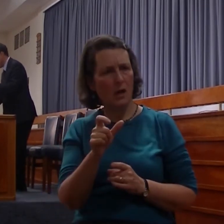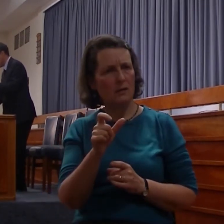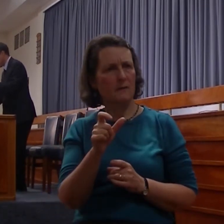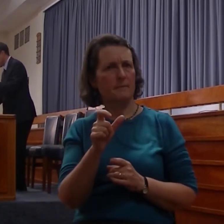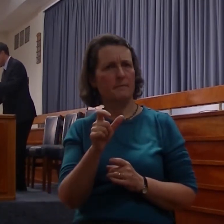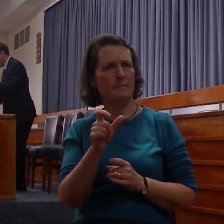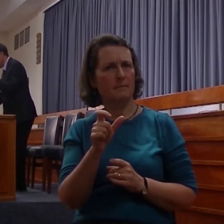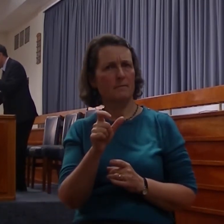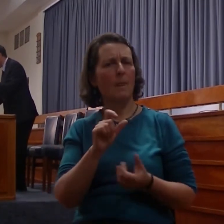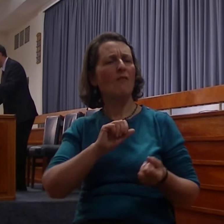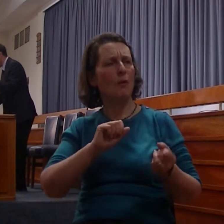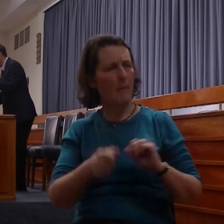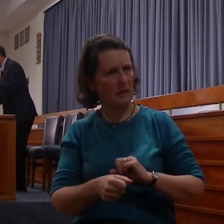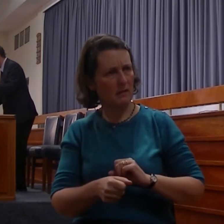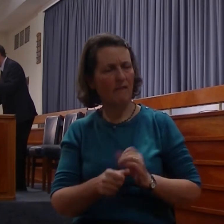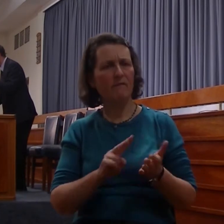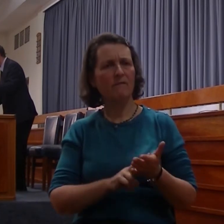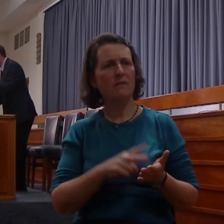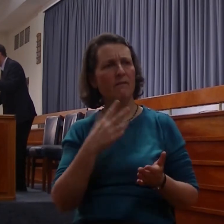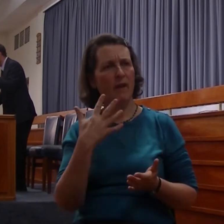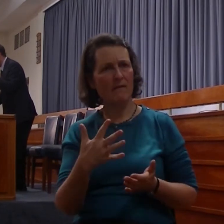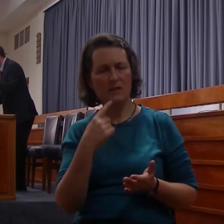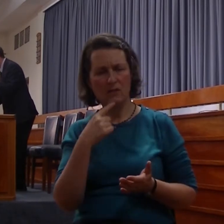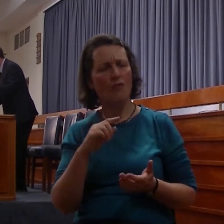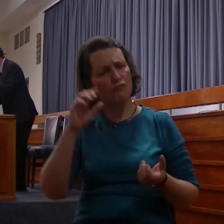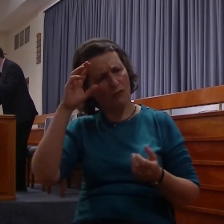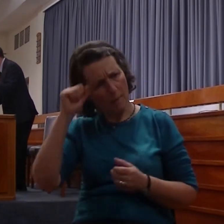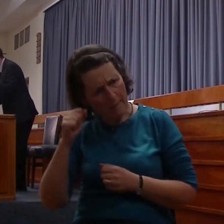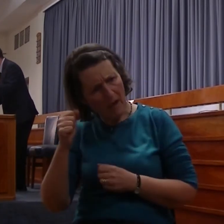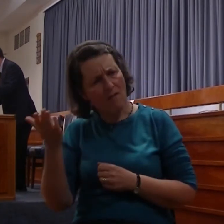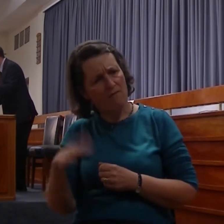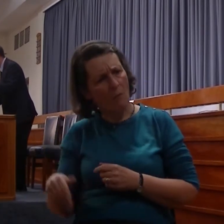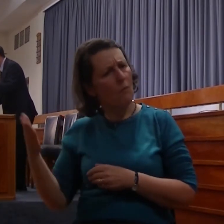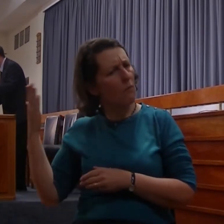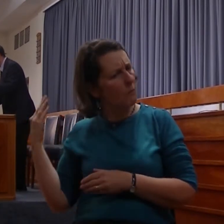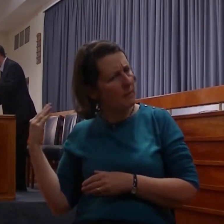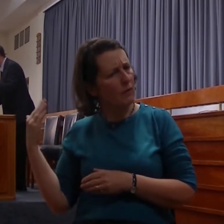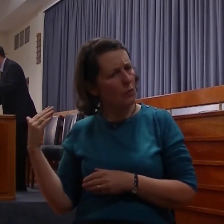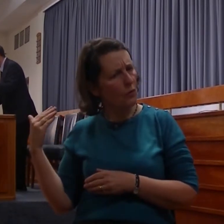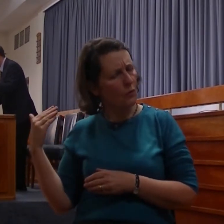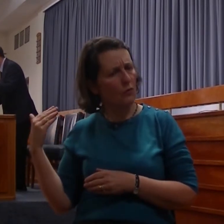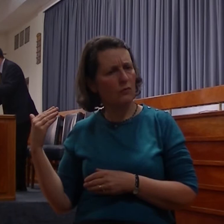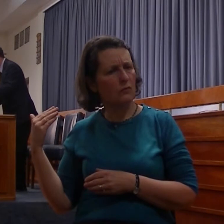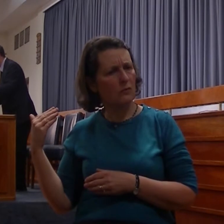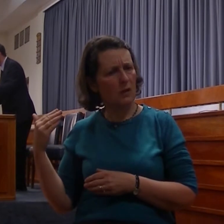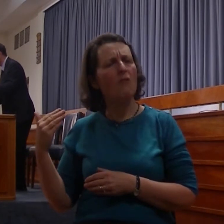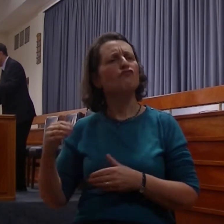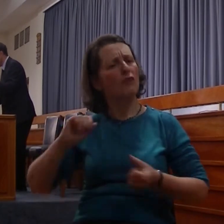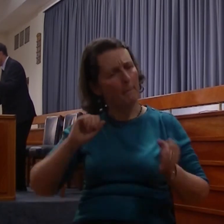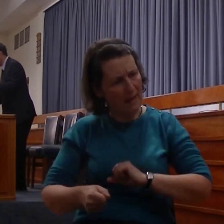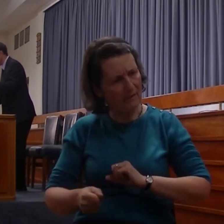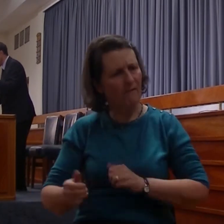5, the Lord Jesus Christ is repeating the same word. The repentance is so crucial. In verse 5,